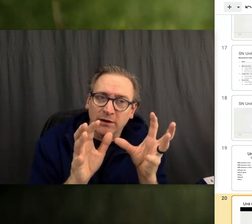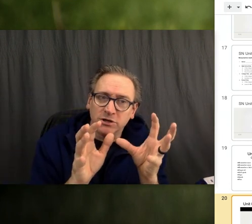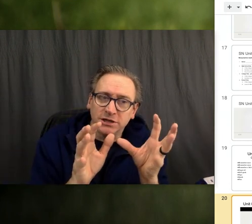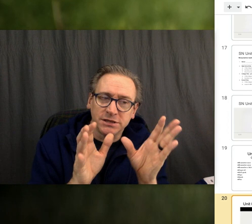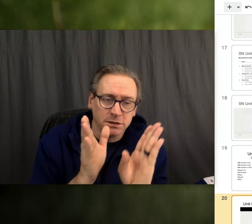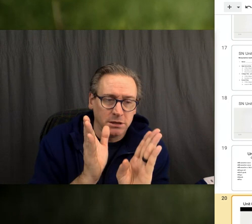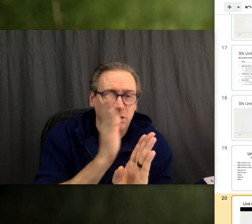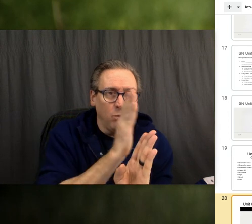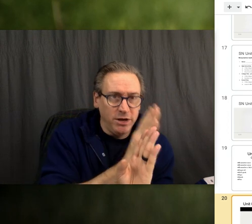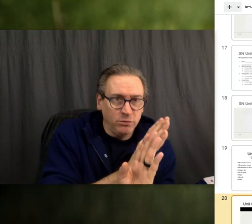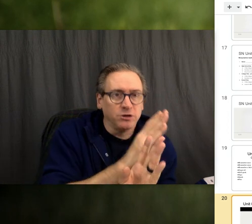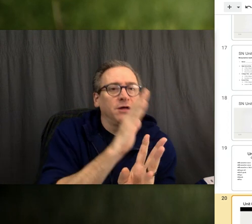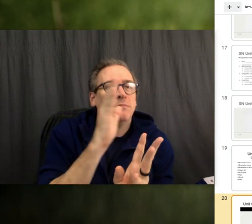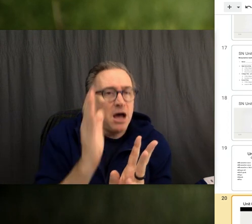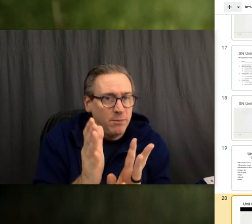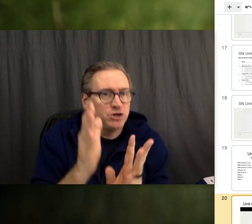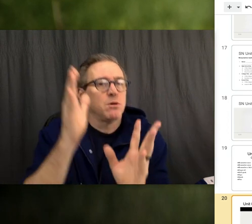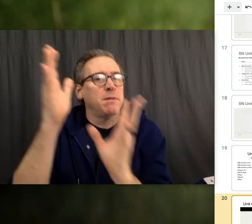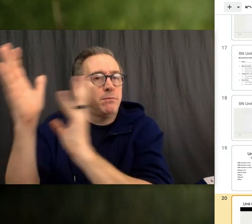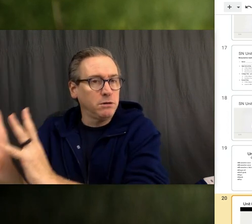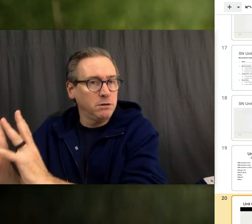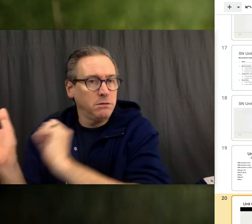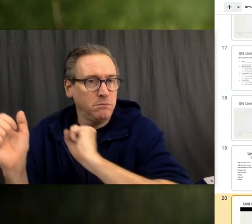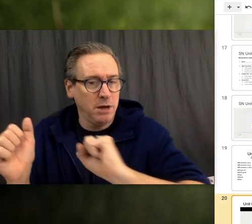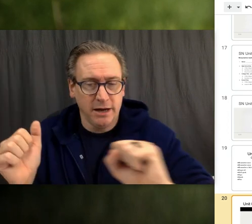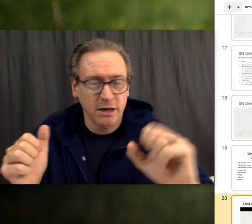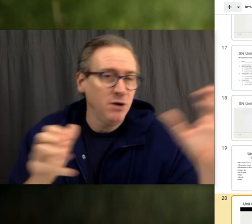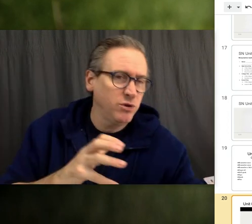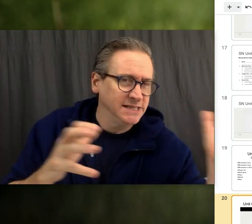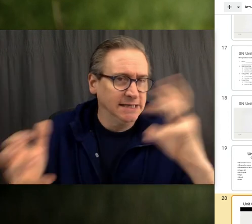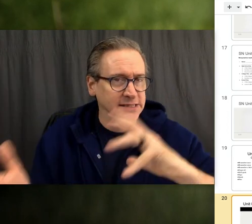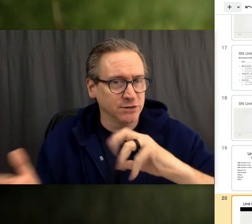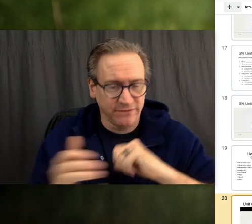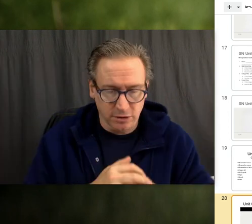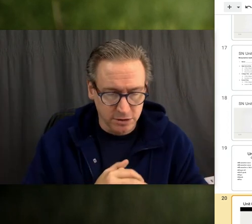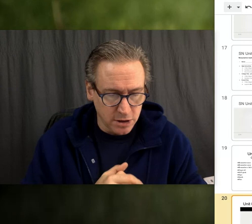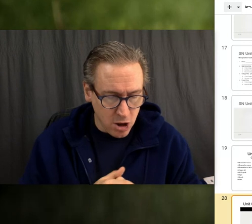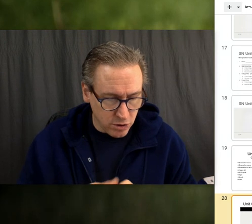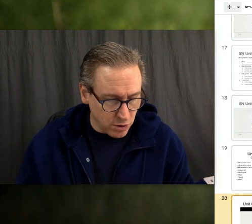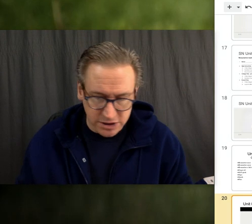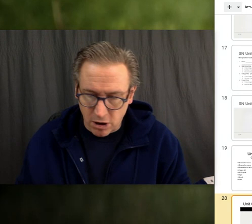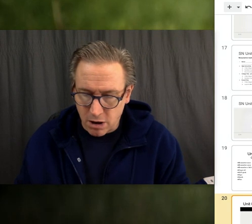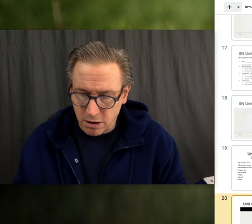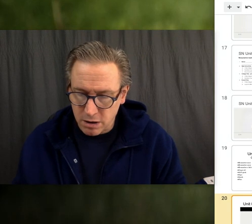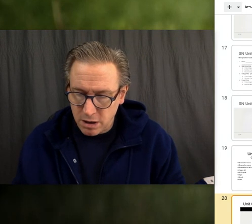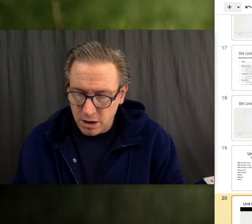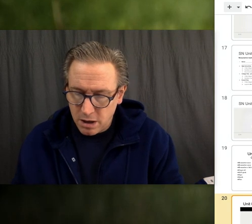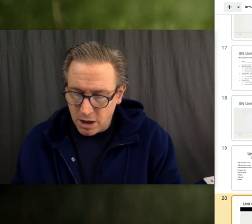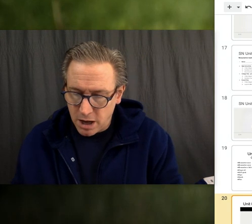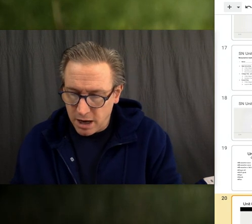what languages, when you learned them, how much you remember, and whether it was easy or difficult. Those